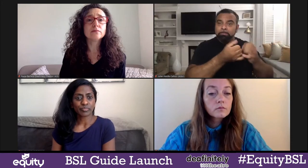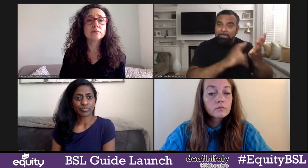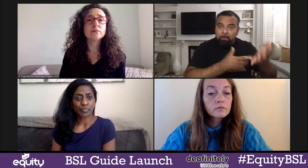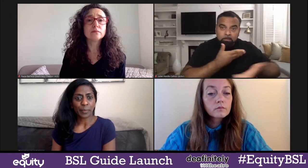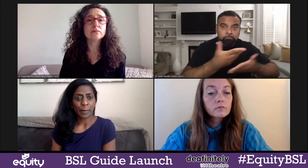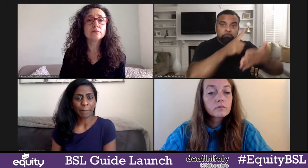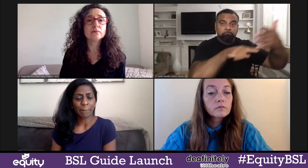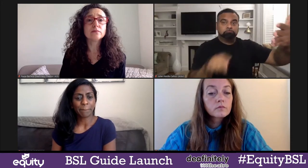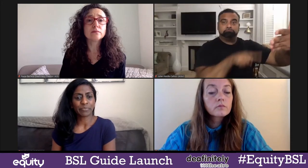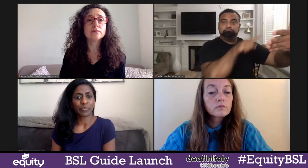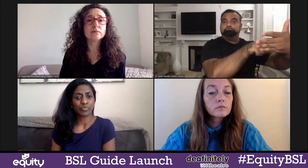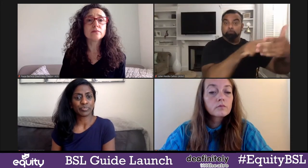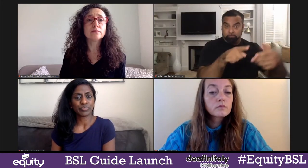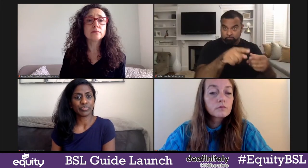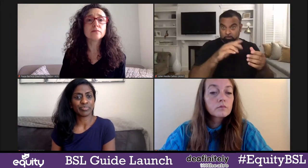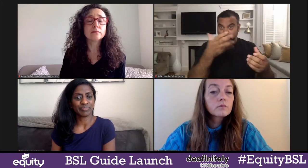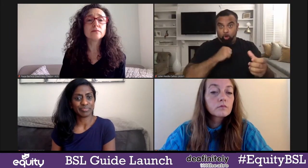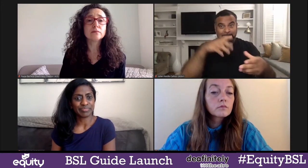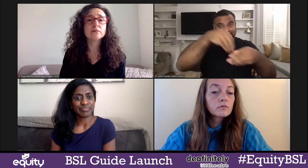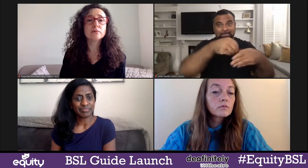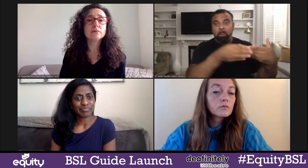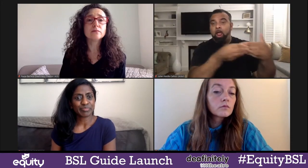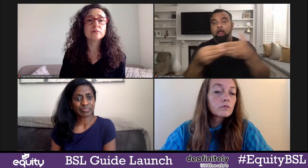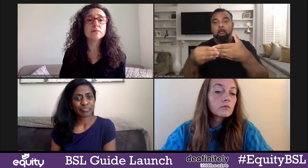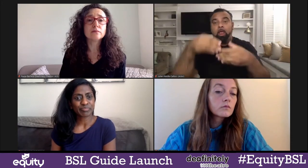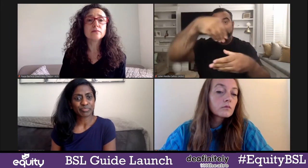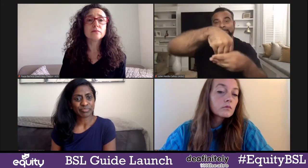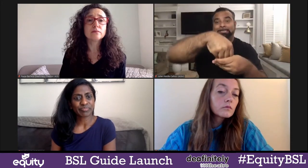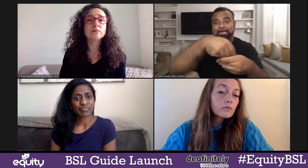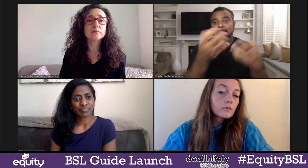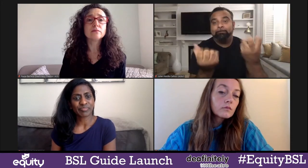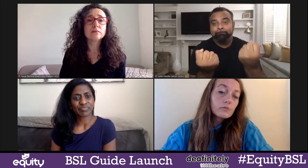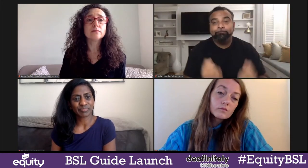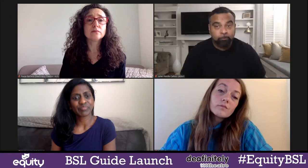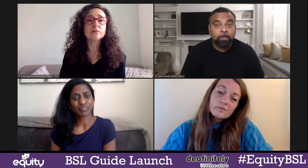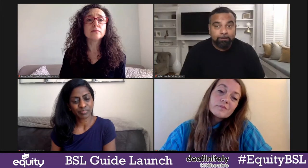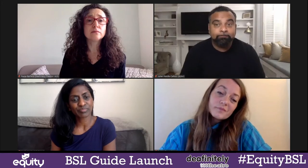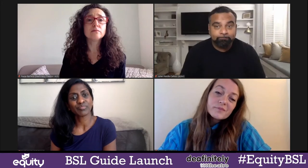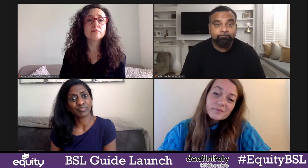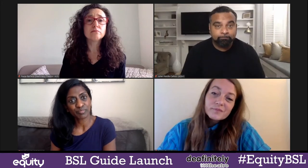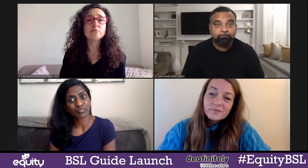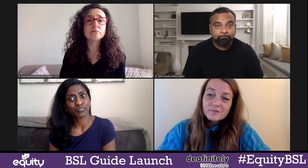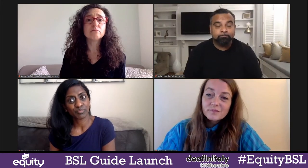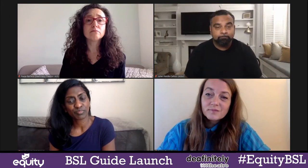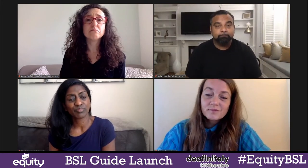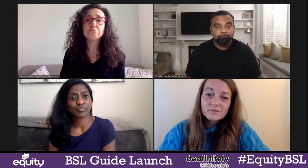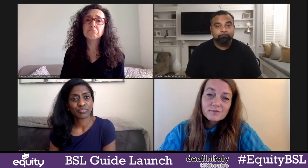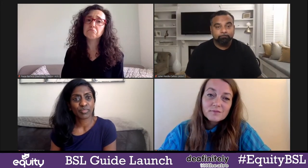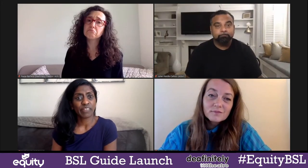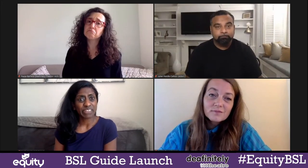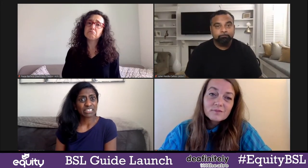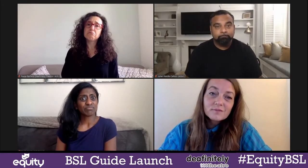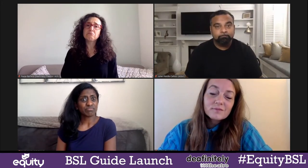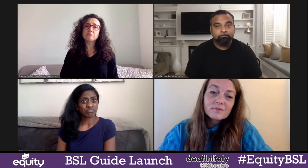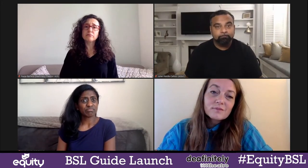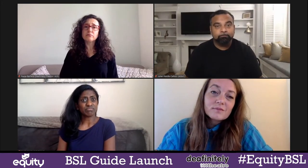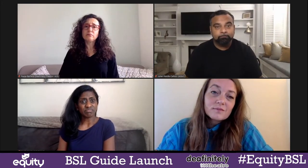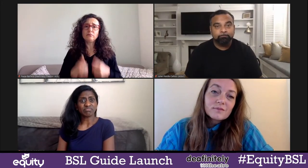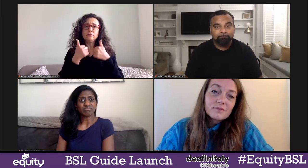Deaf TV Collective, and there will be contact details about interpreters as well, and there are details about that in this guide as